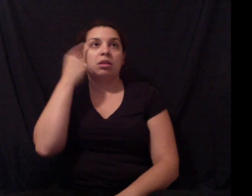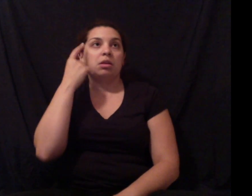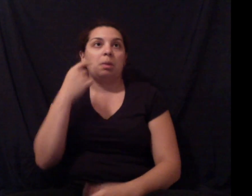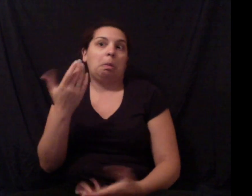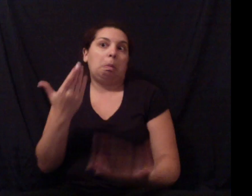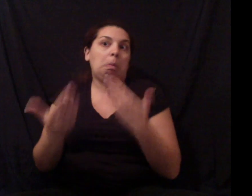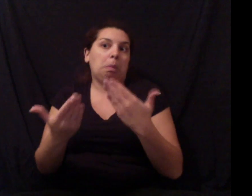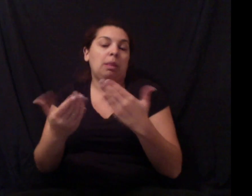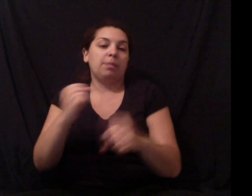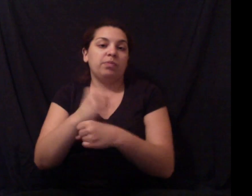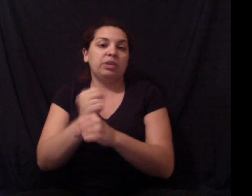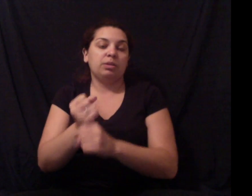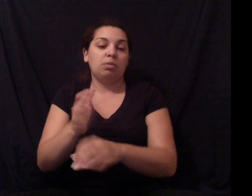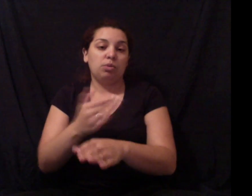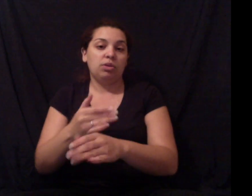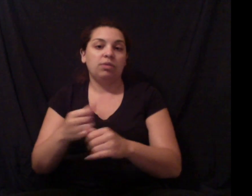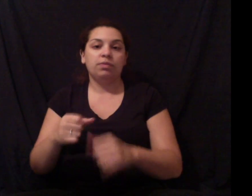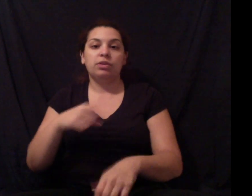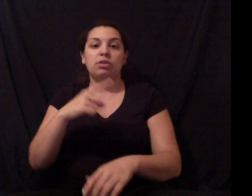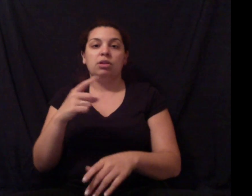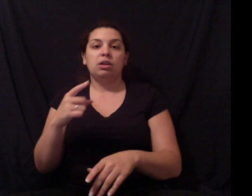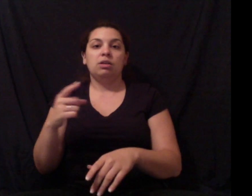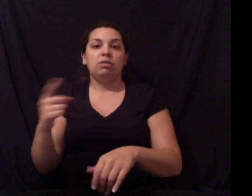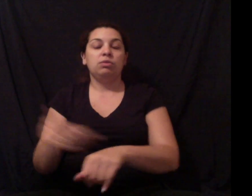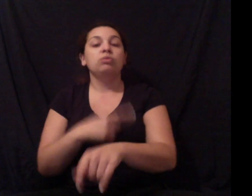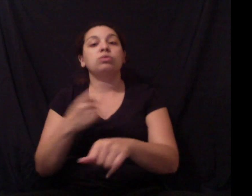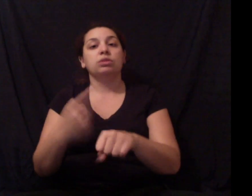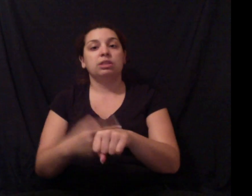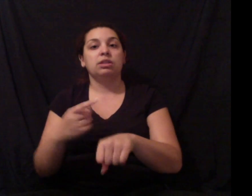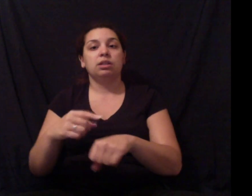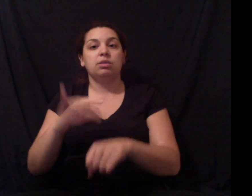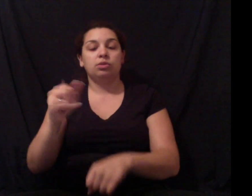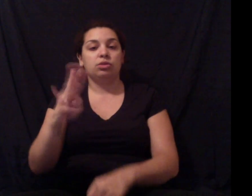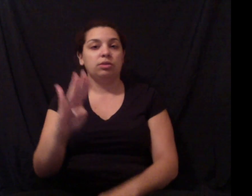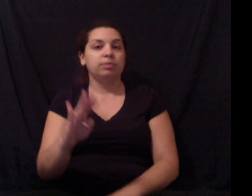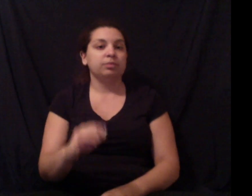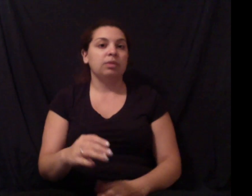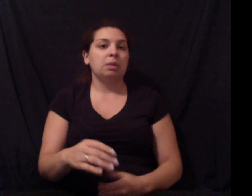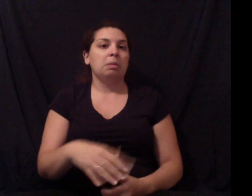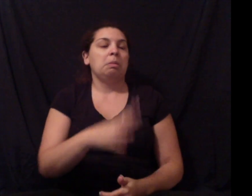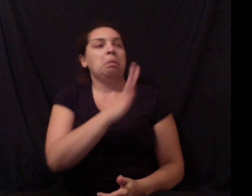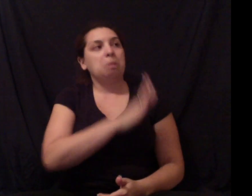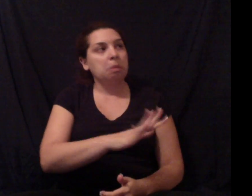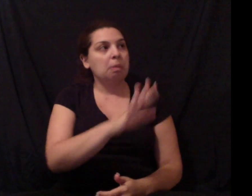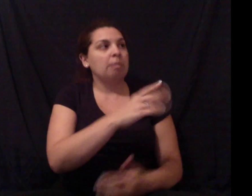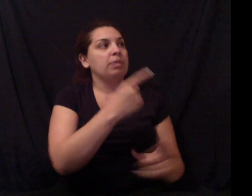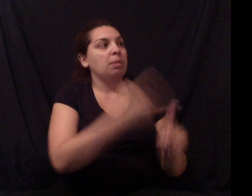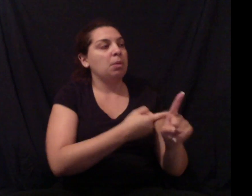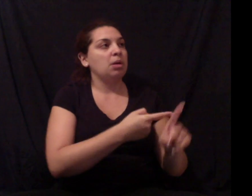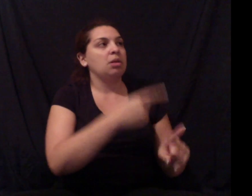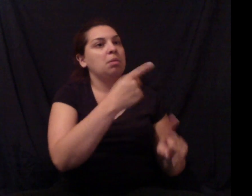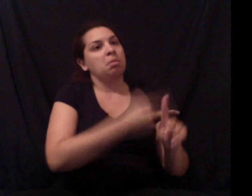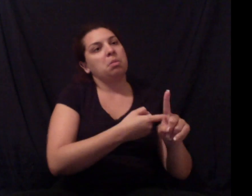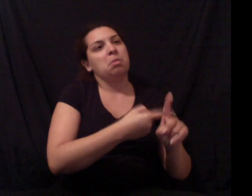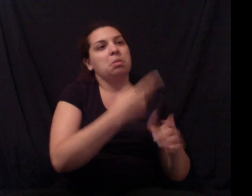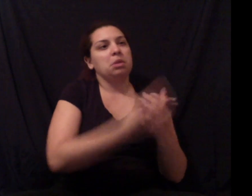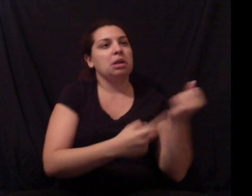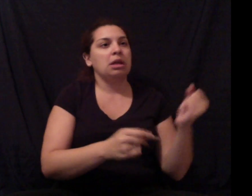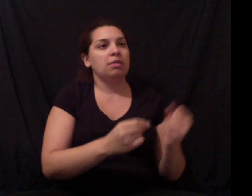job. Man, it was several months, maybe a month and a half after that first kind of